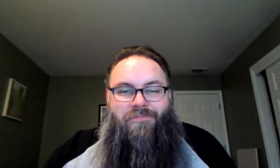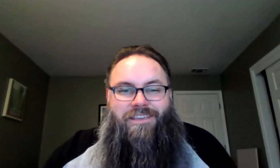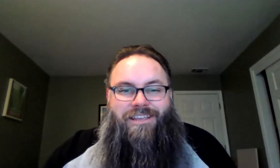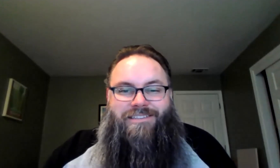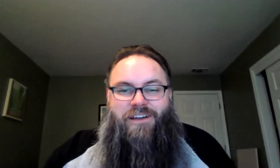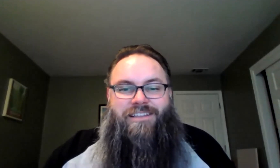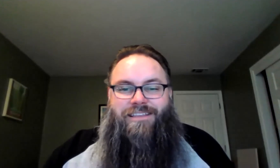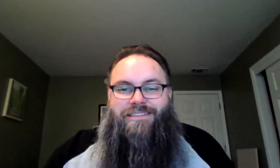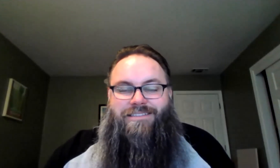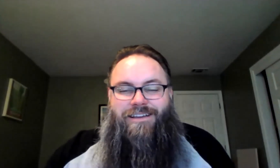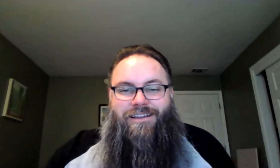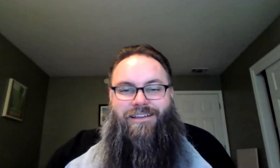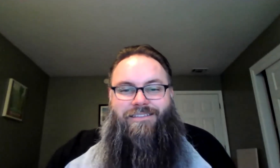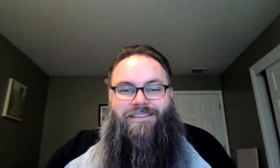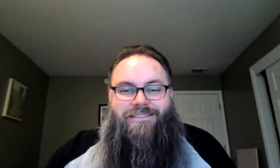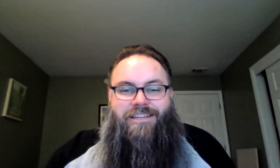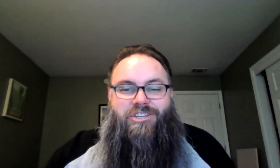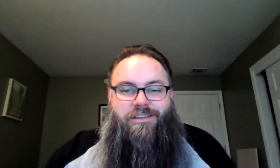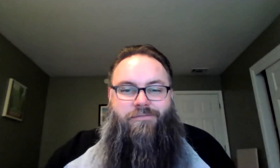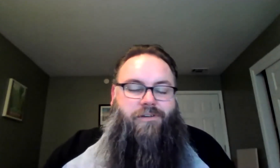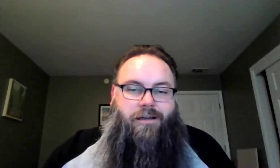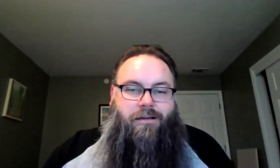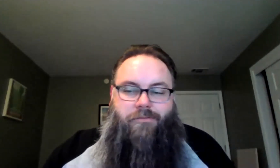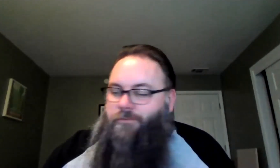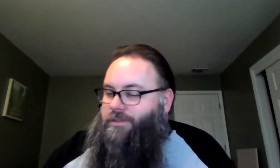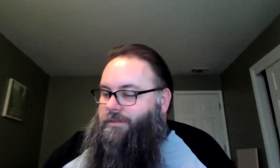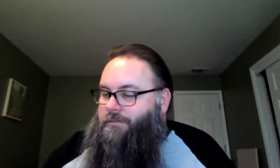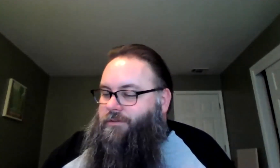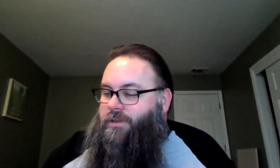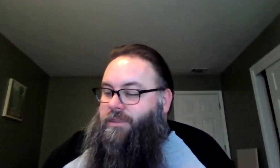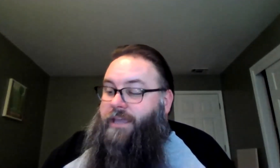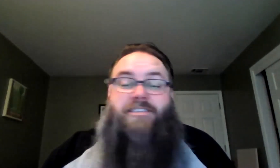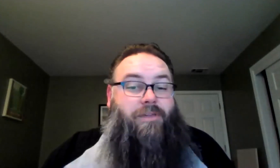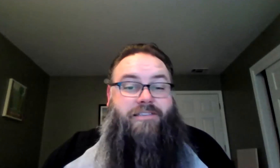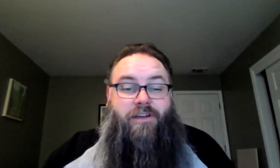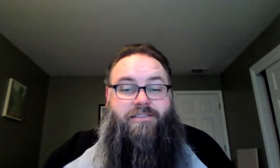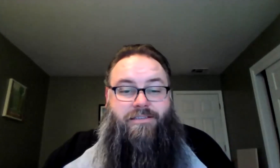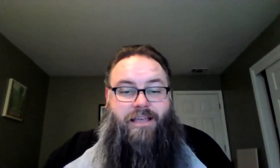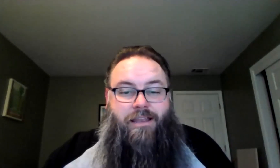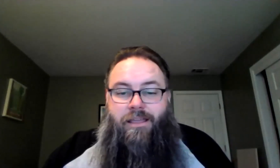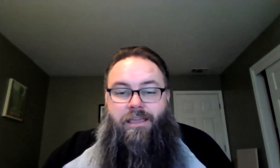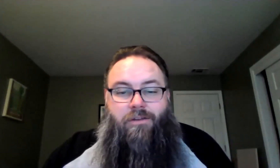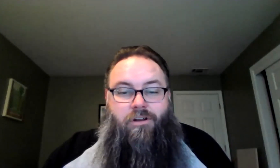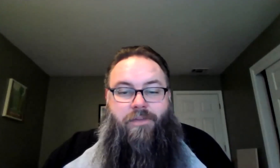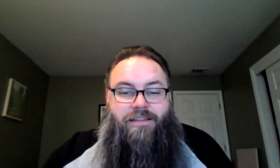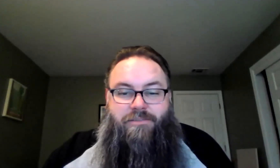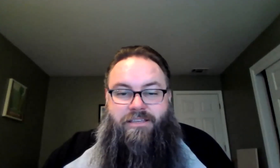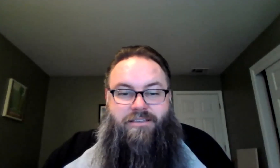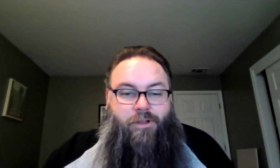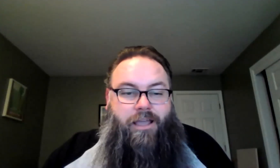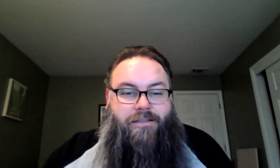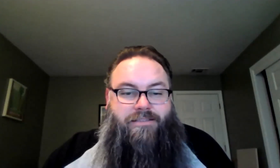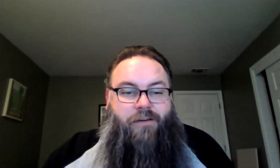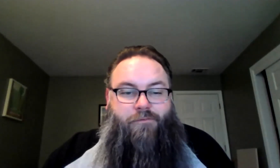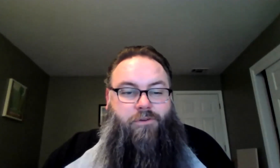why DDS funded this initiative with HCBS funds, is that in order to be